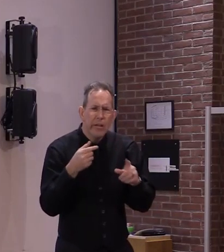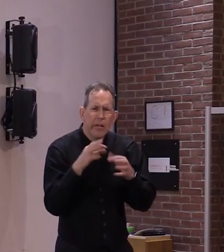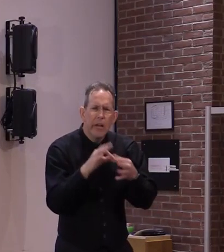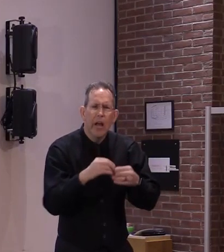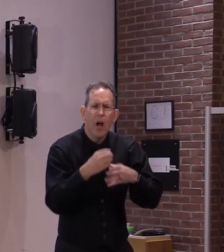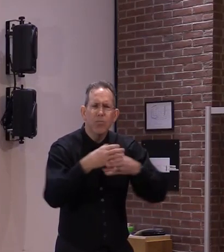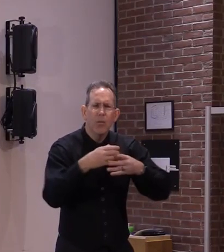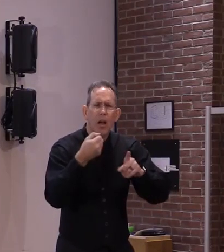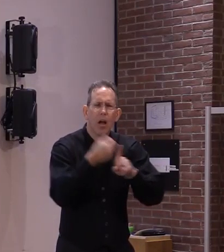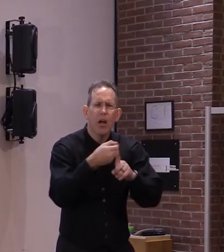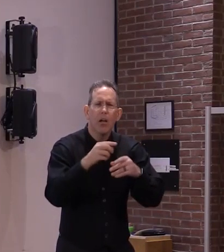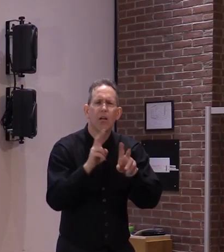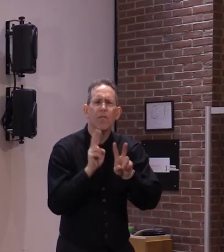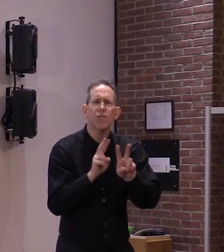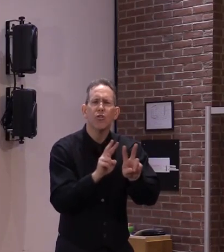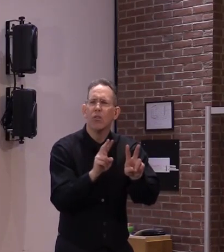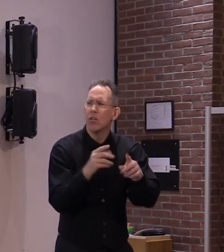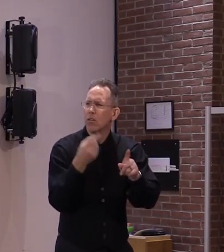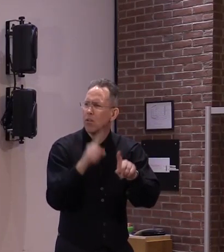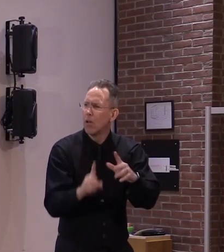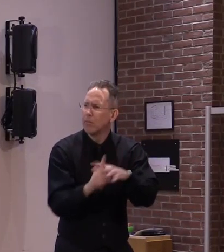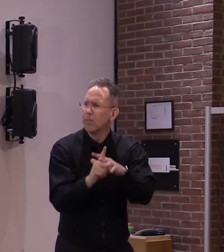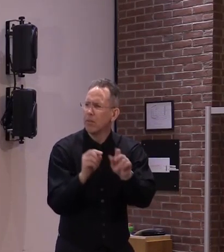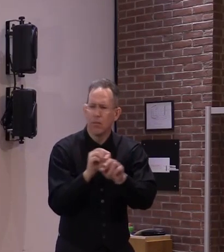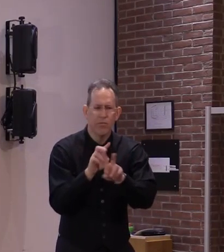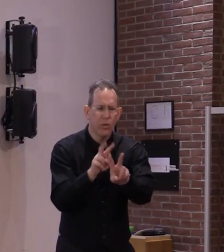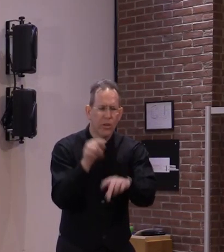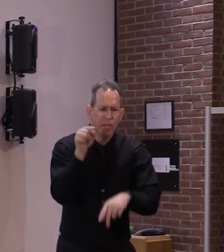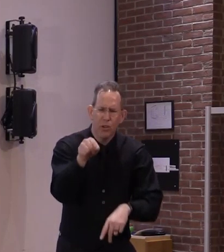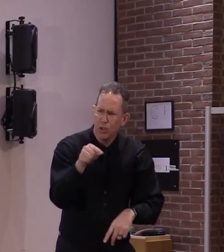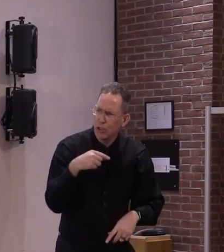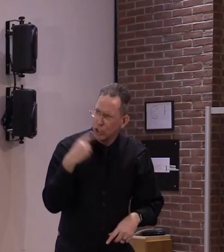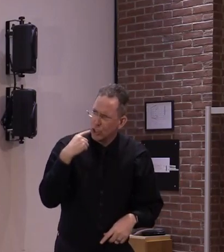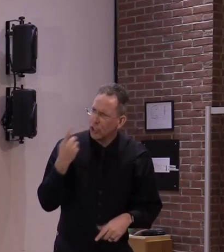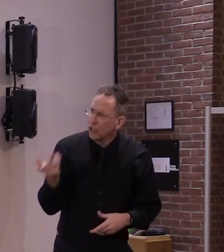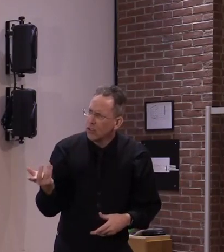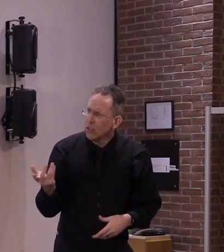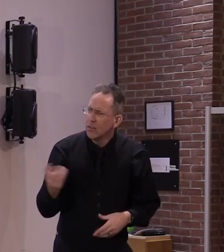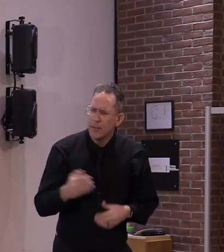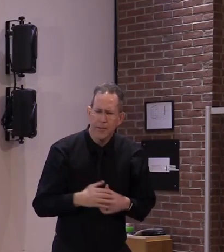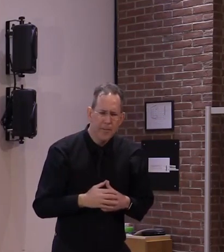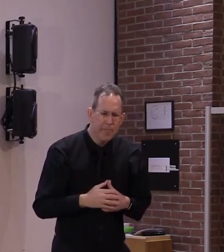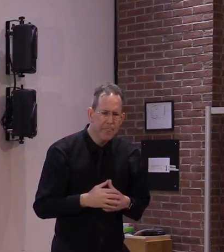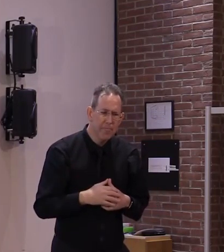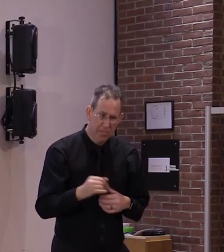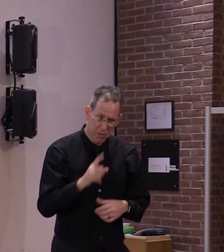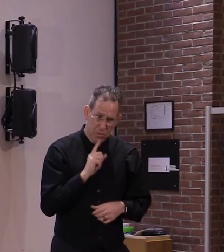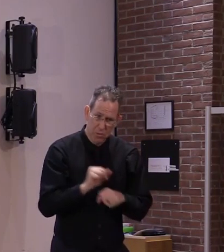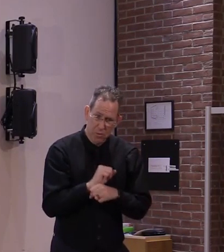Looking to see if this is true, and also, you know, is the state looking at any